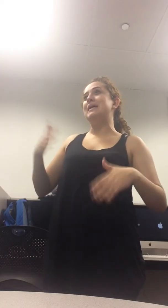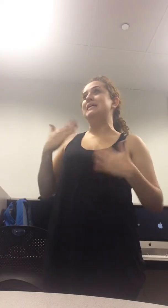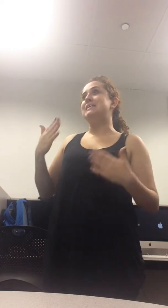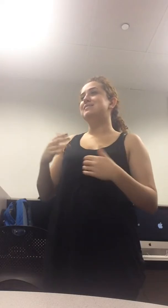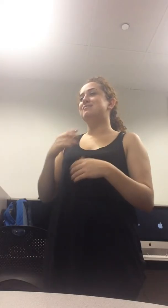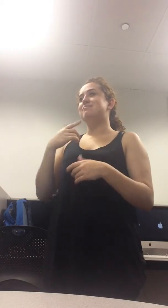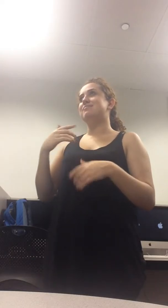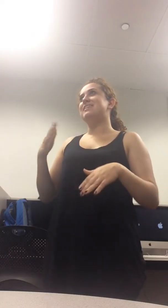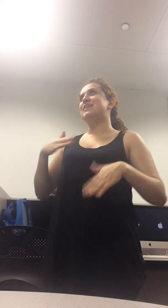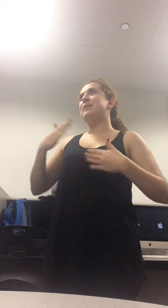like